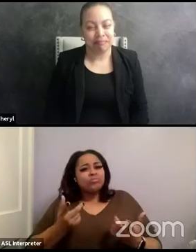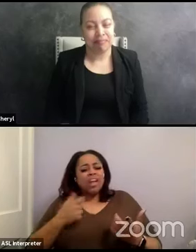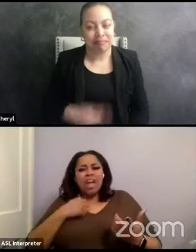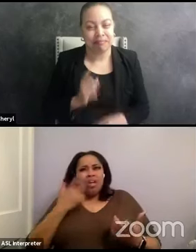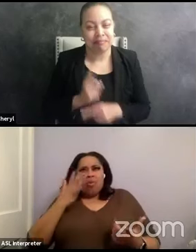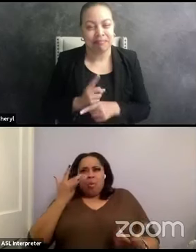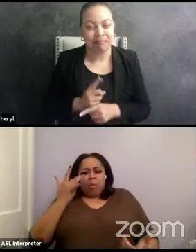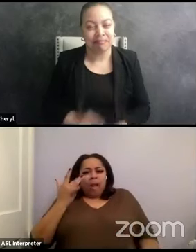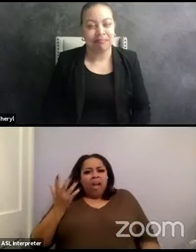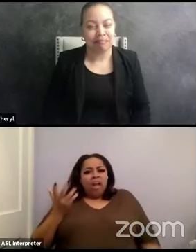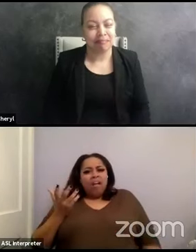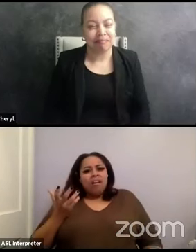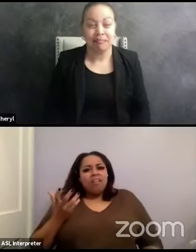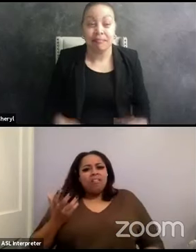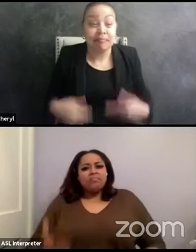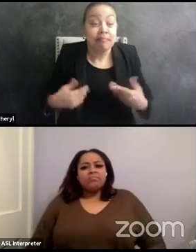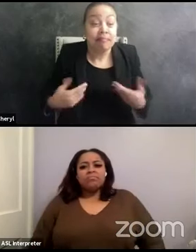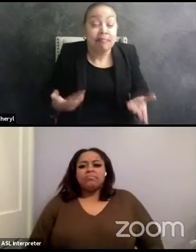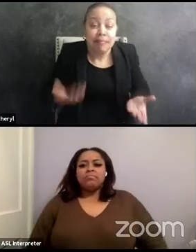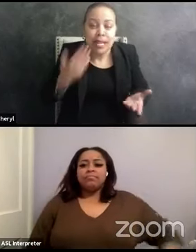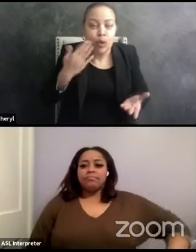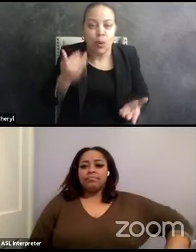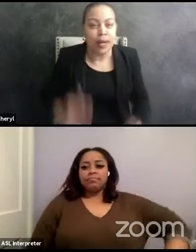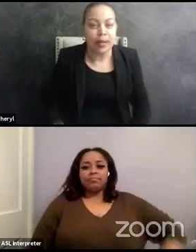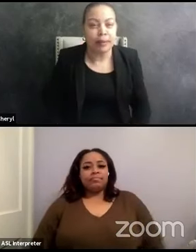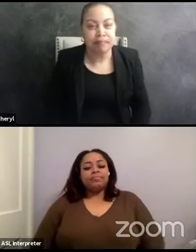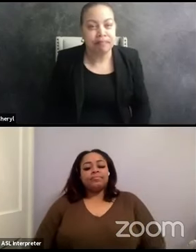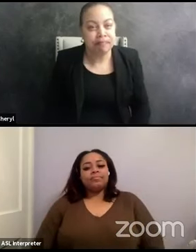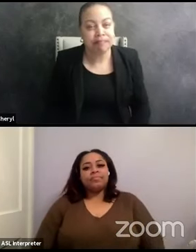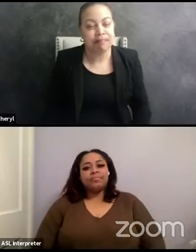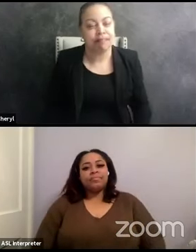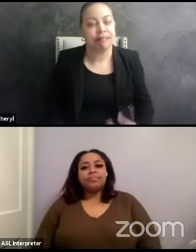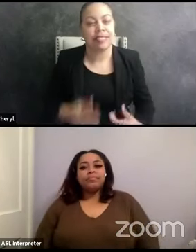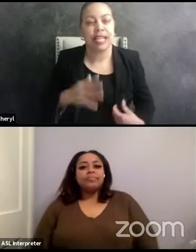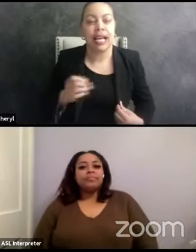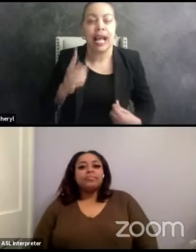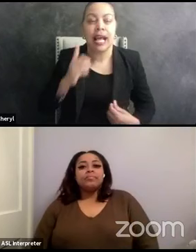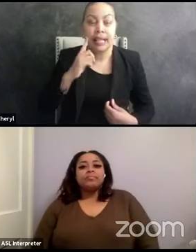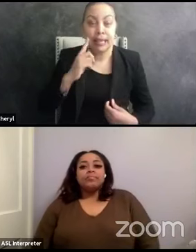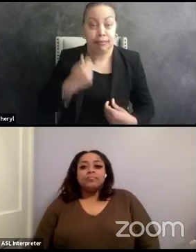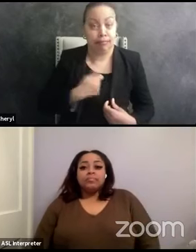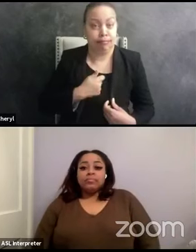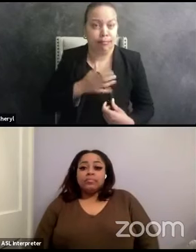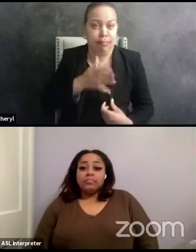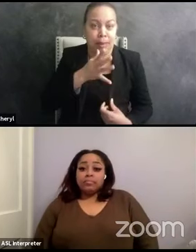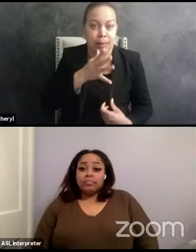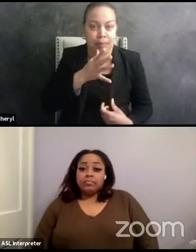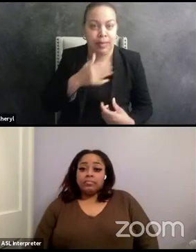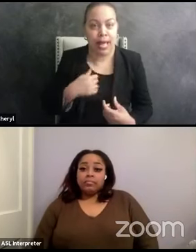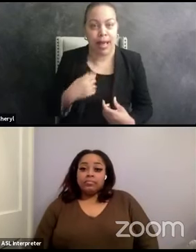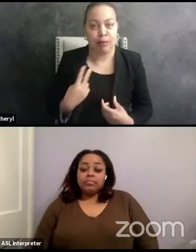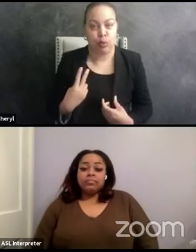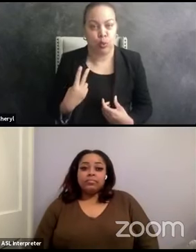is. Yeah, I don't either. And I mean, I think, like, as a parent of two cis